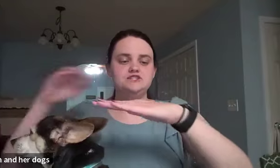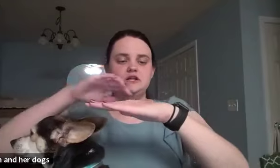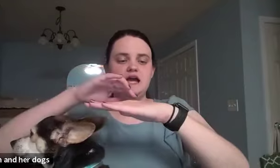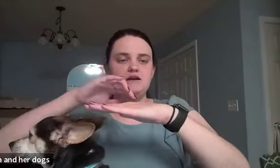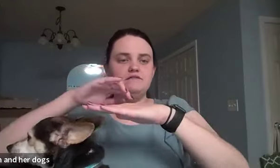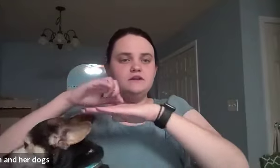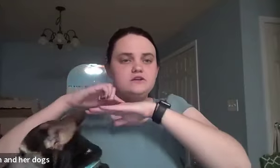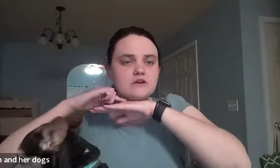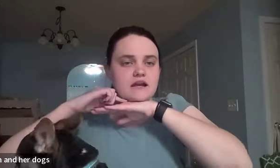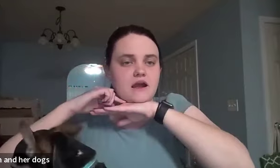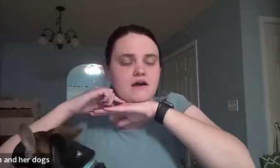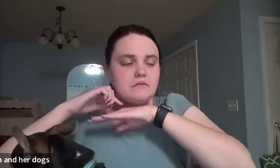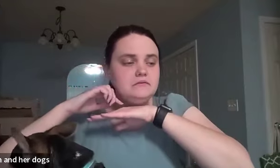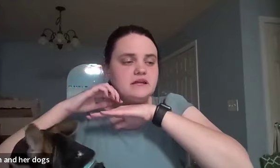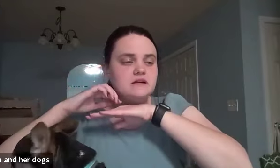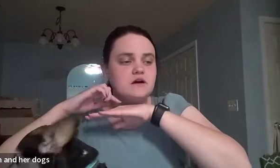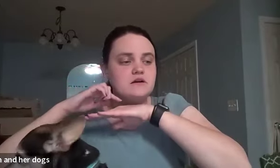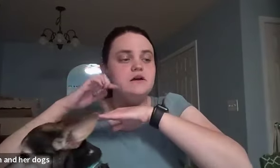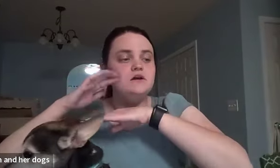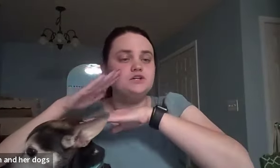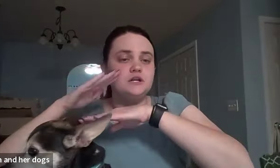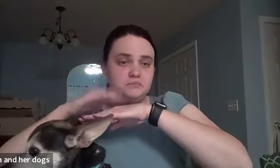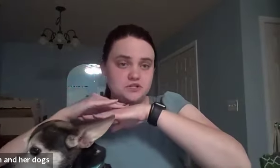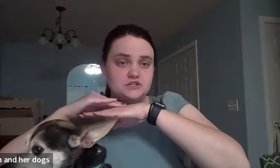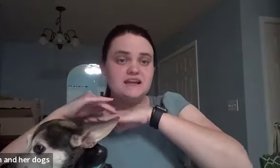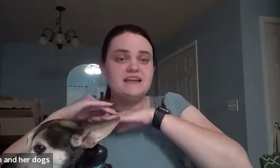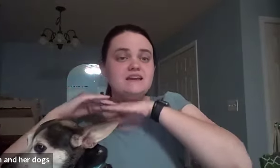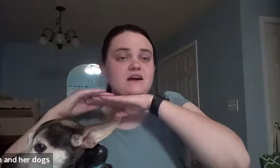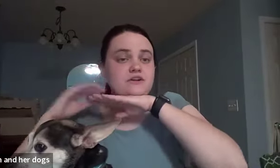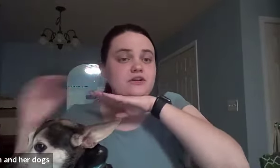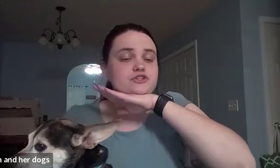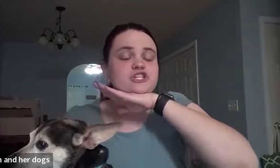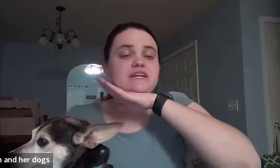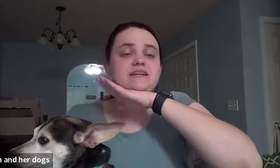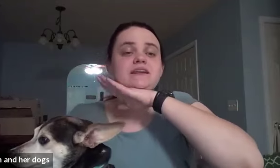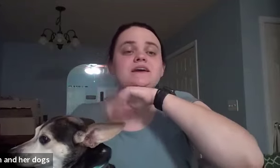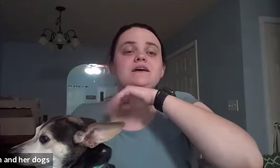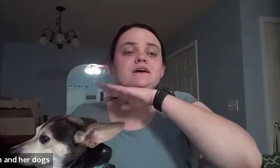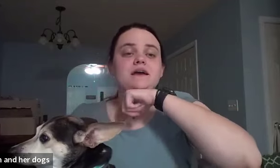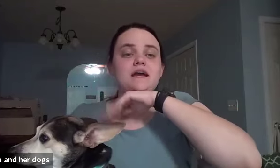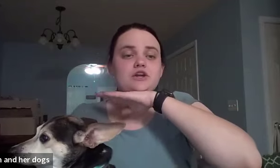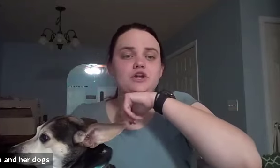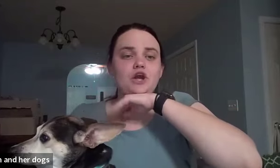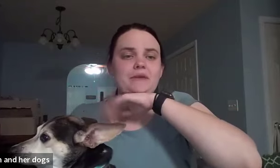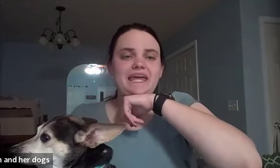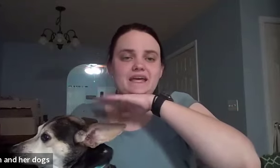is you're going to have, ooh, cannot talk. You're going to put your hand under your chin and you're going to go